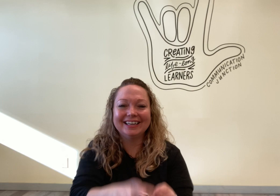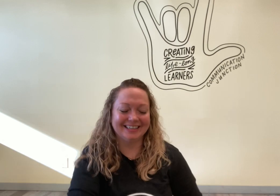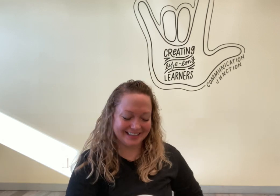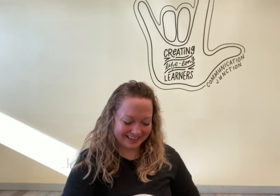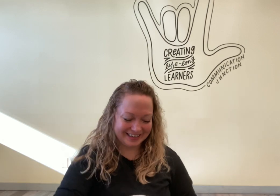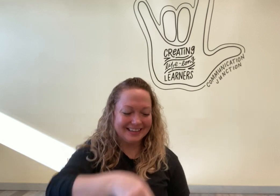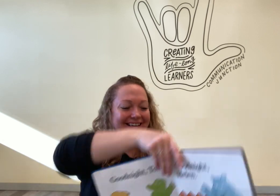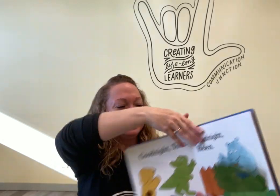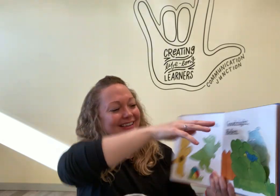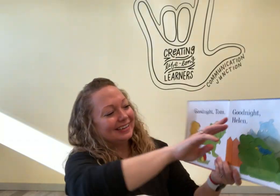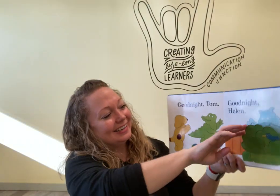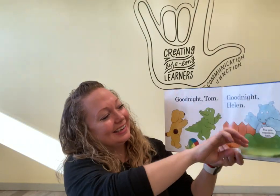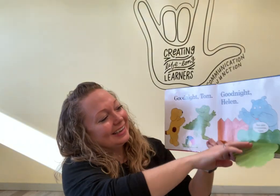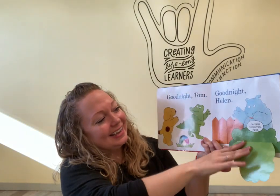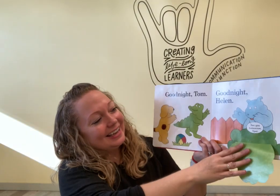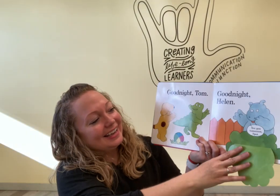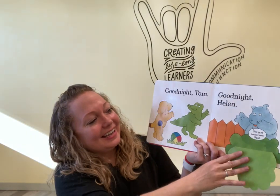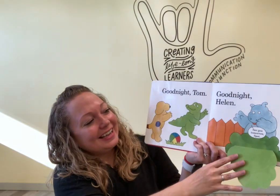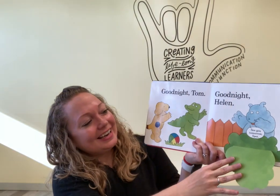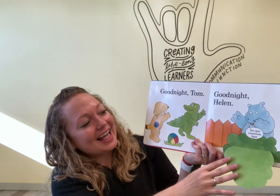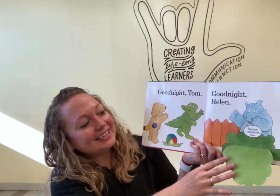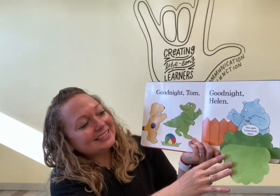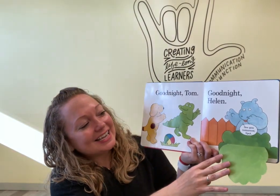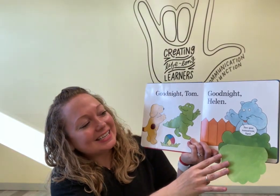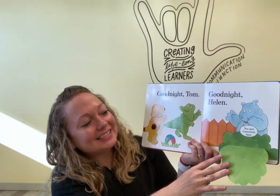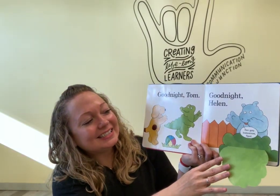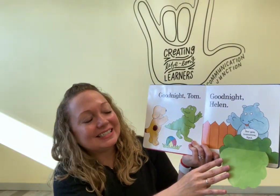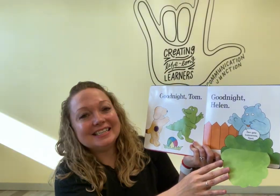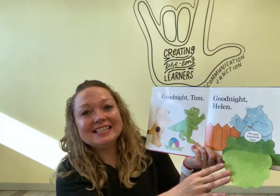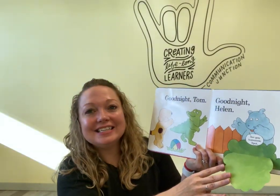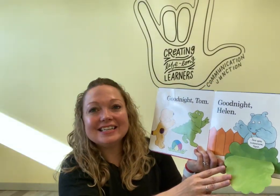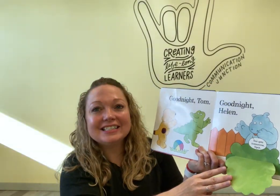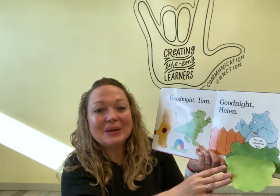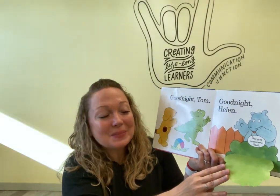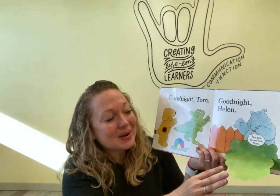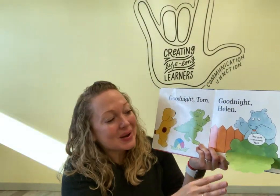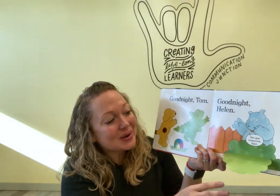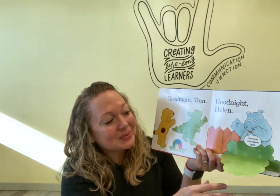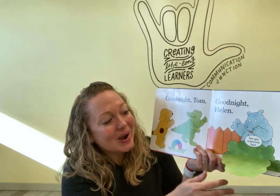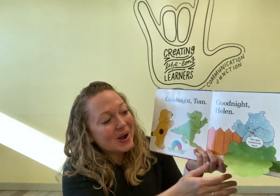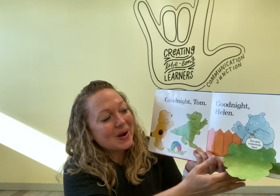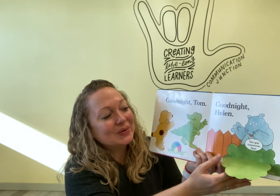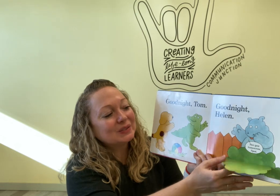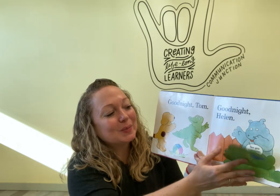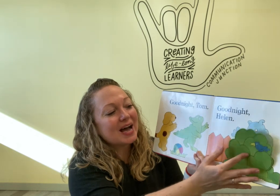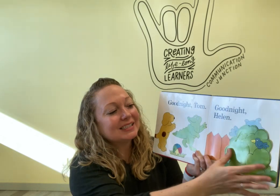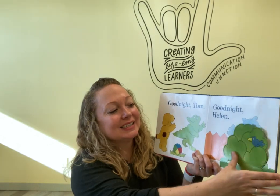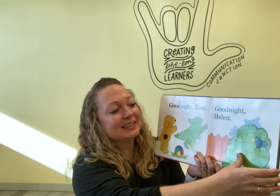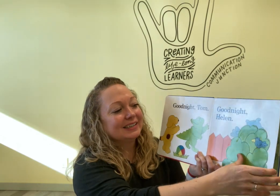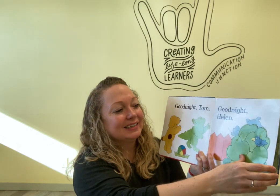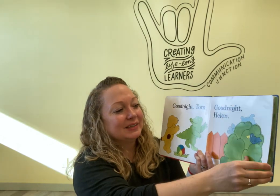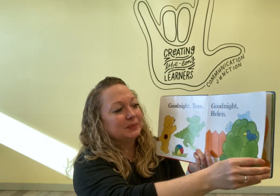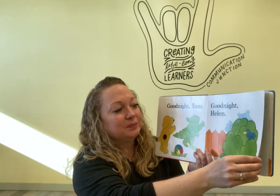hippo. And Helen says, see ya tomorrow, Spot.